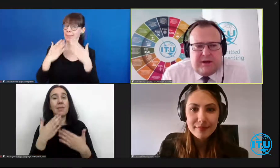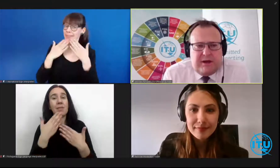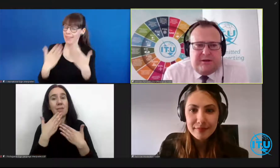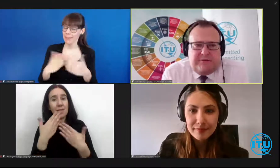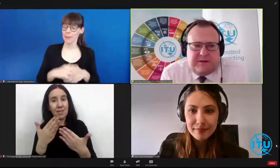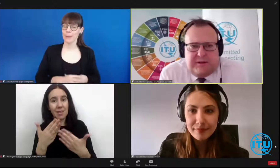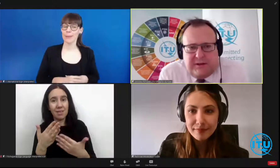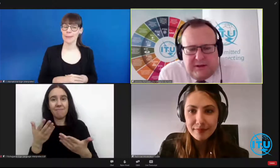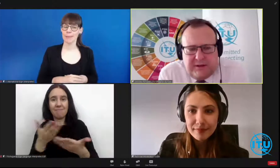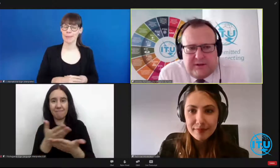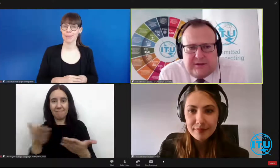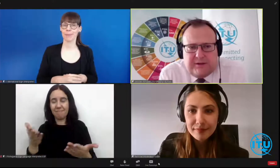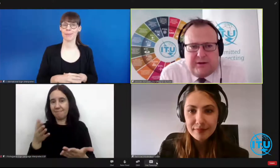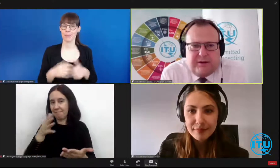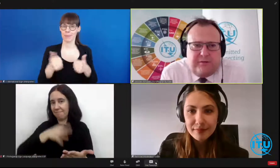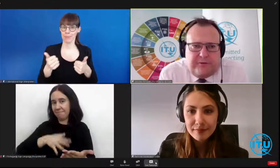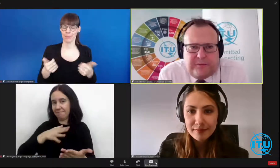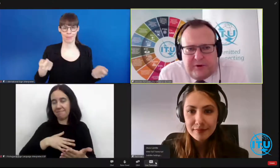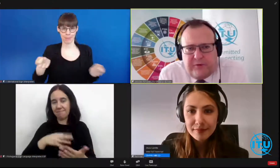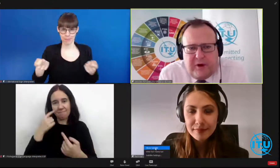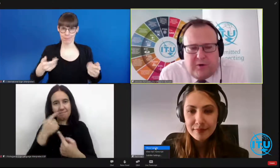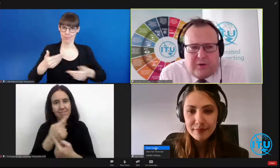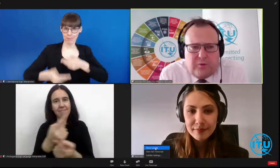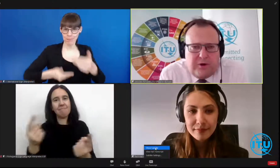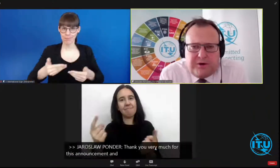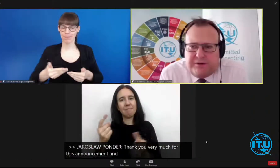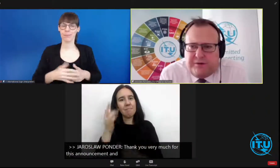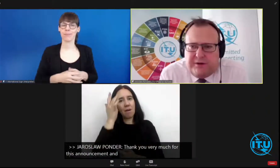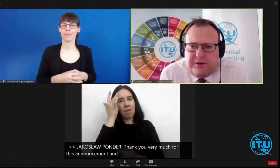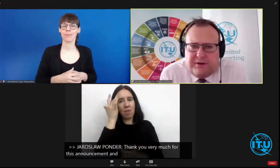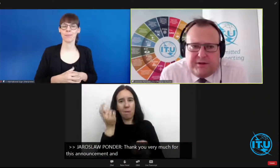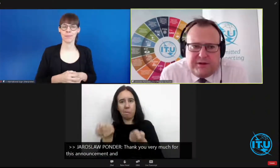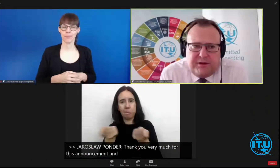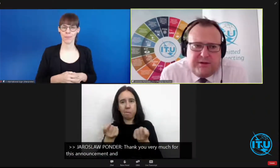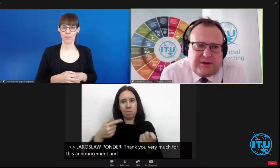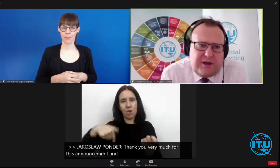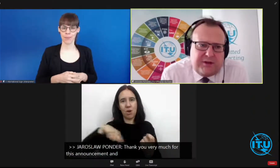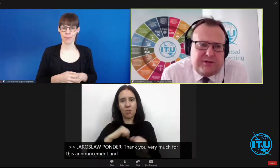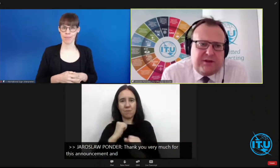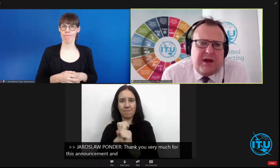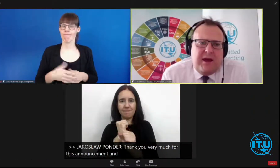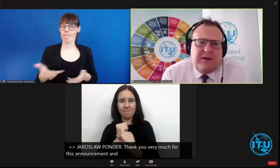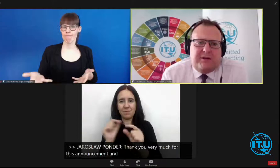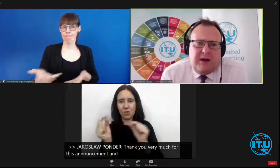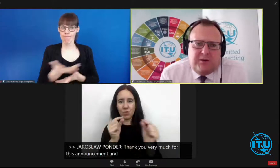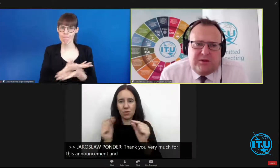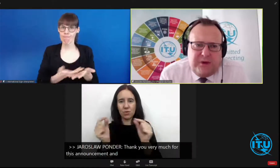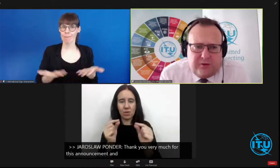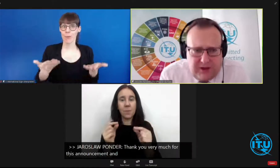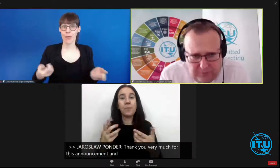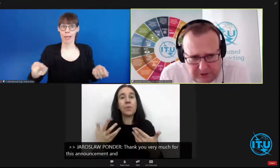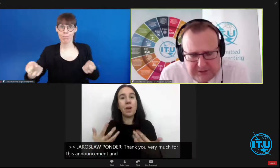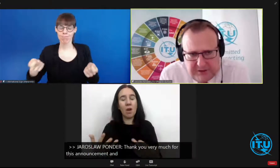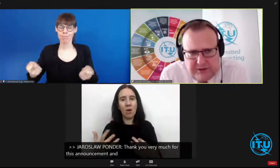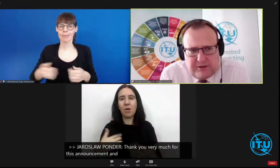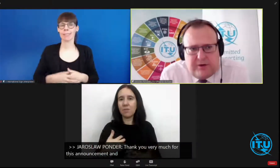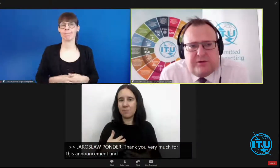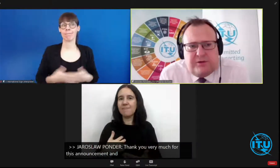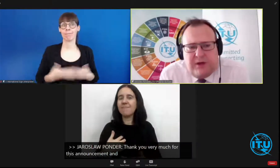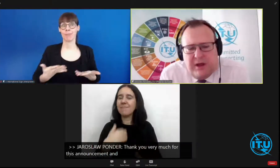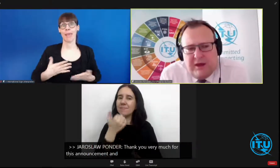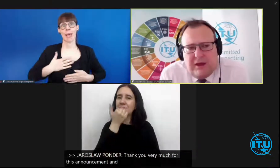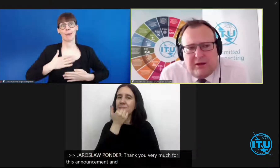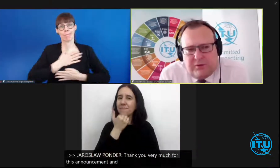announcement and facilitating of our work during these discussions. And now it's my great pleasure